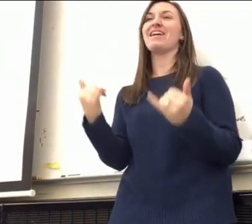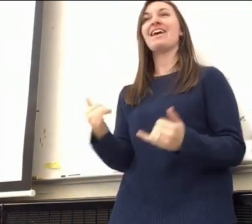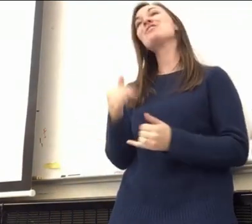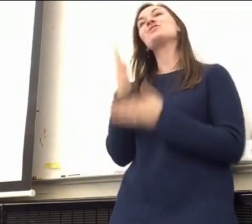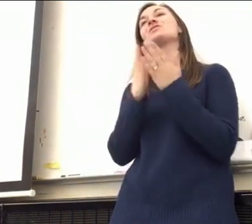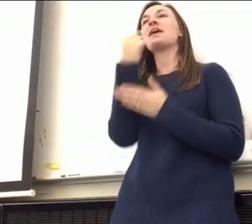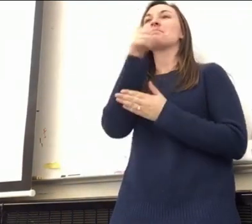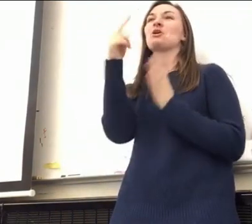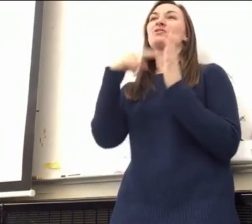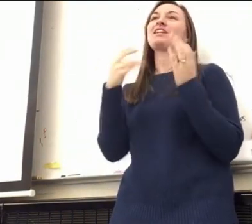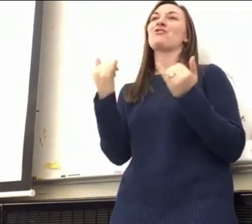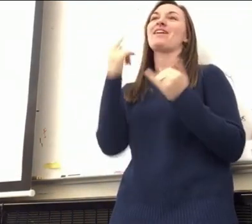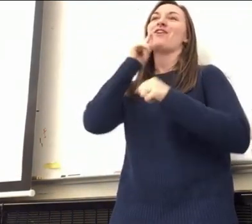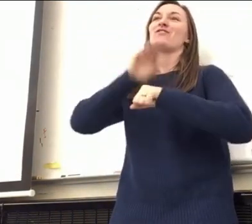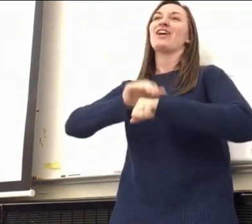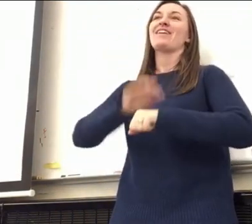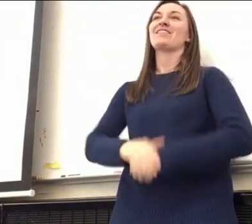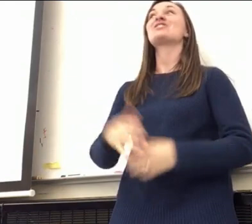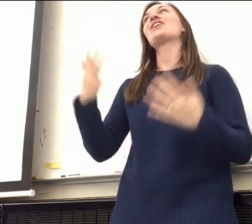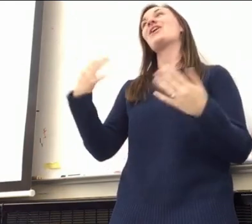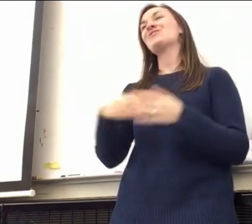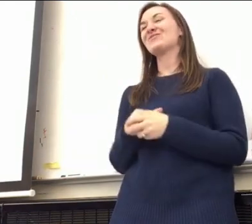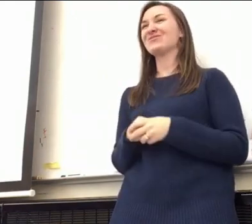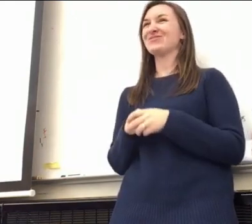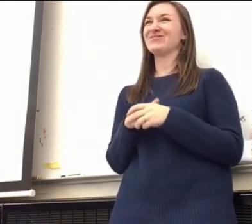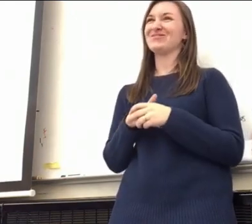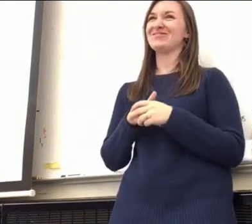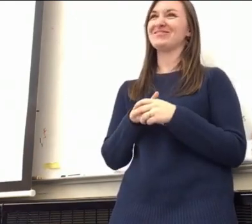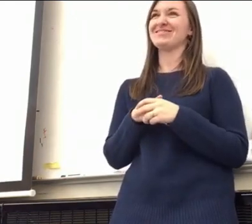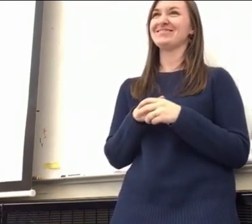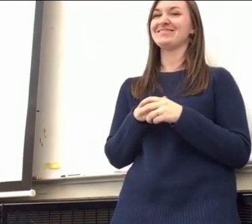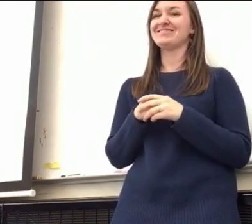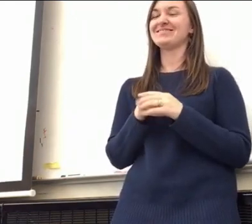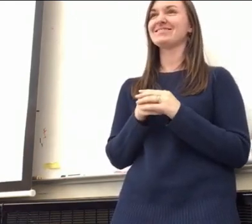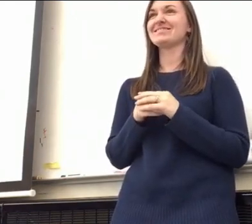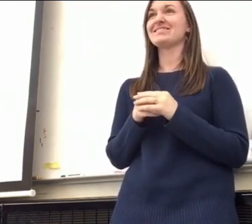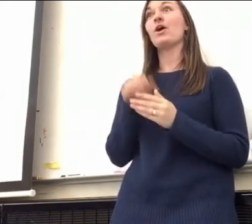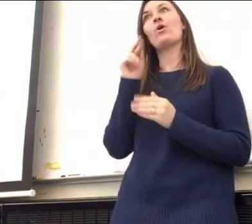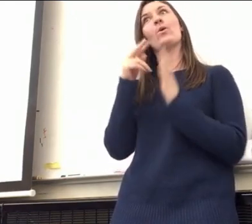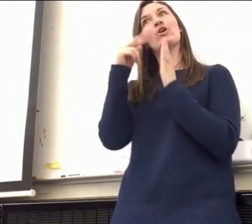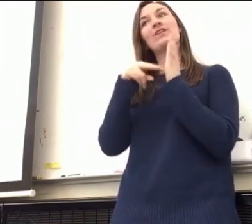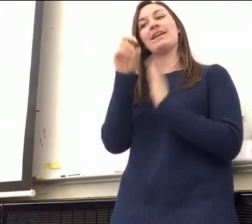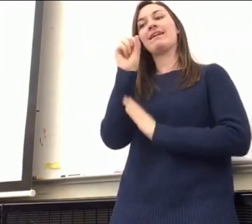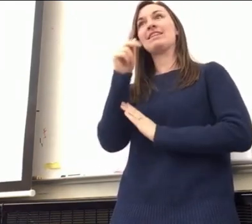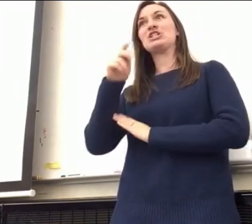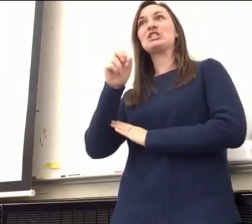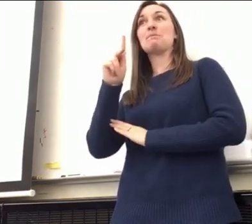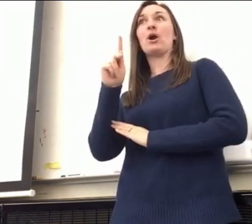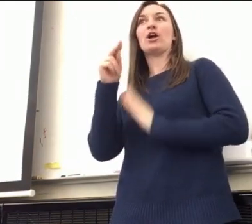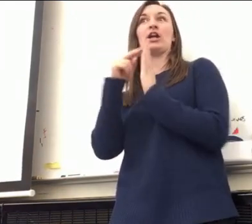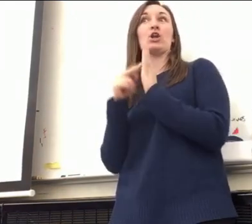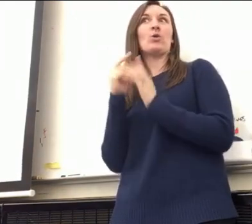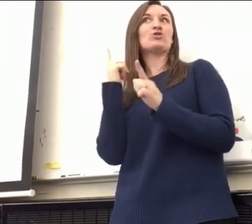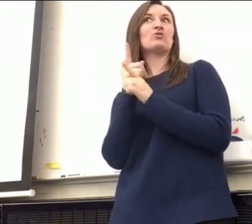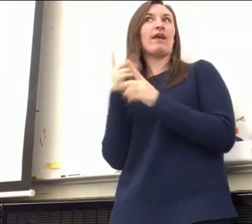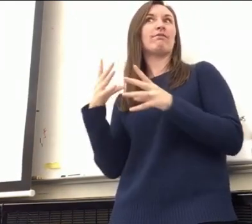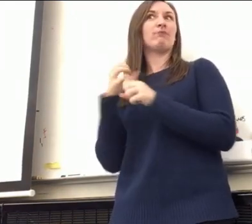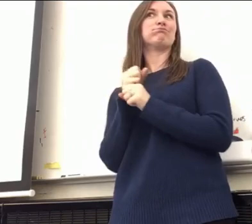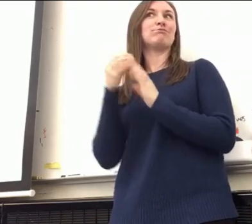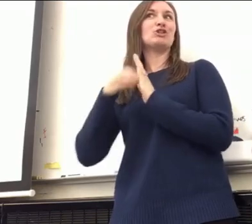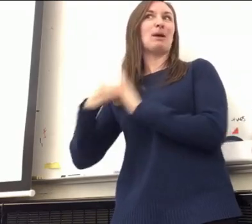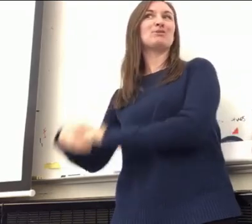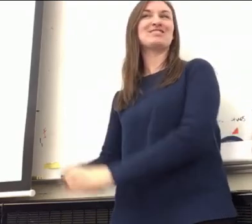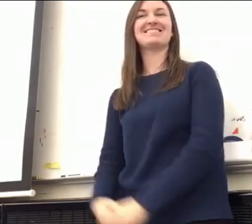reading your English stuff or getting the Spark Notes. Good job. Okay. Now, then, I